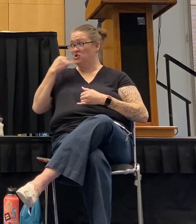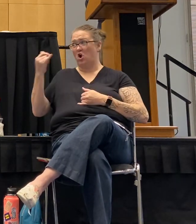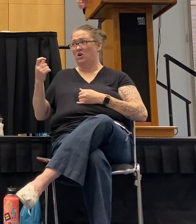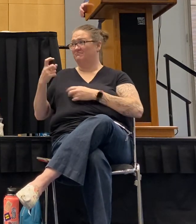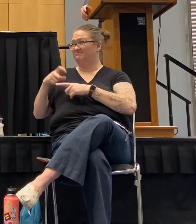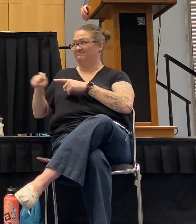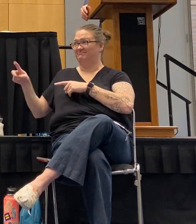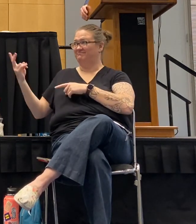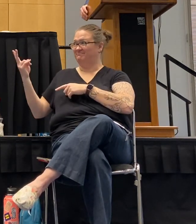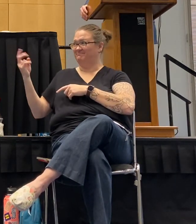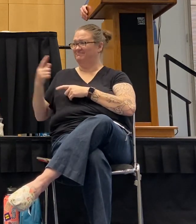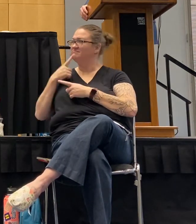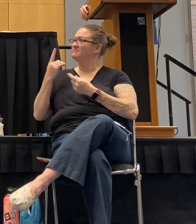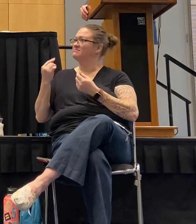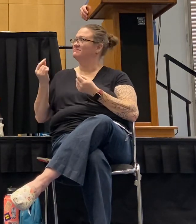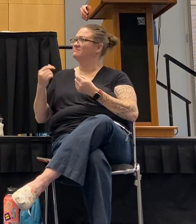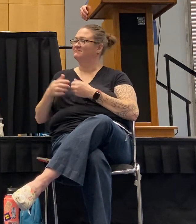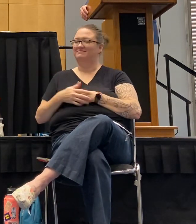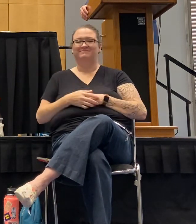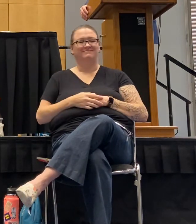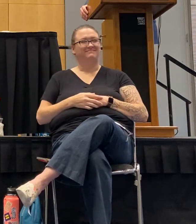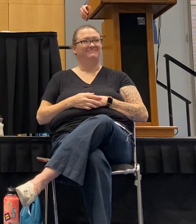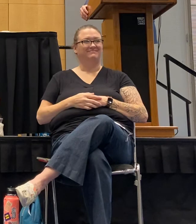what you do. It makes it all easier.